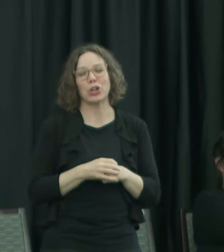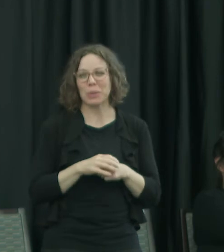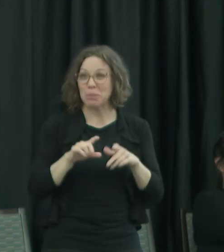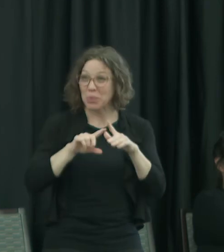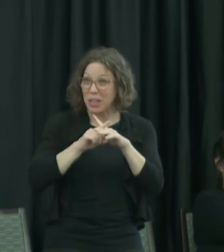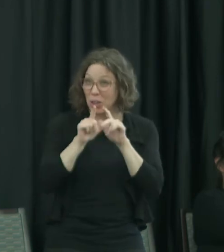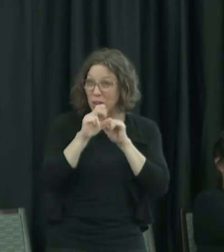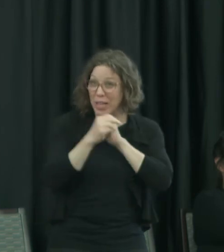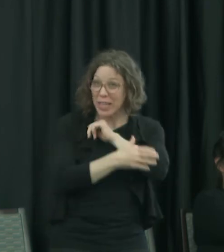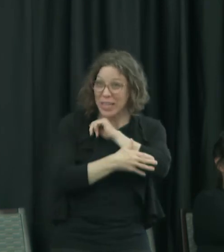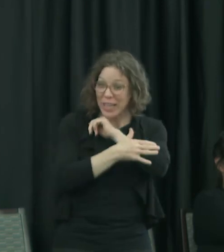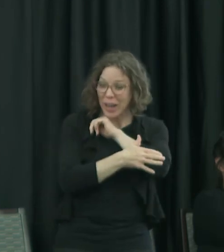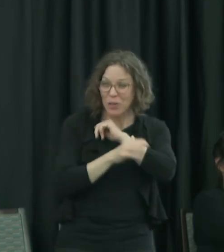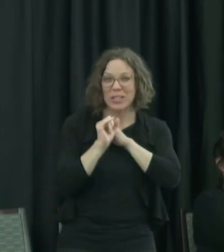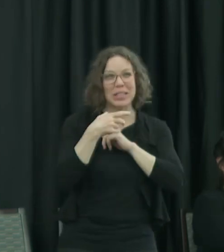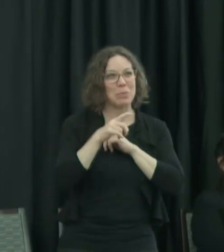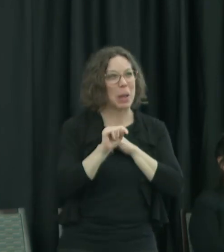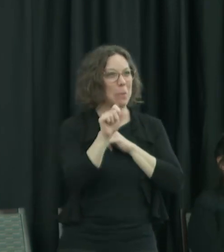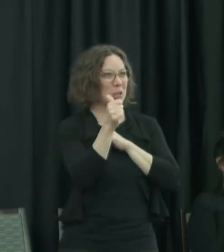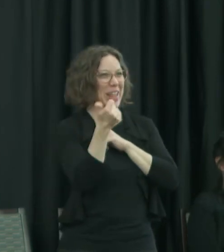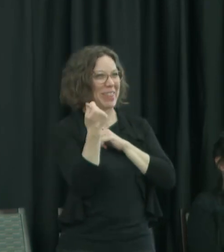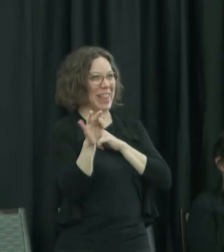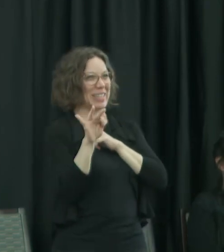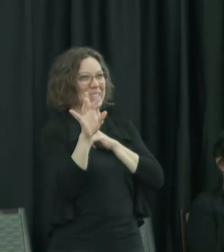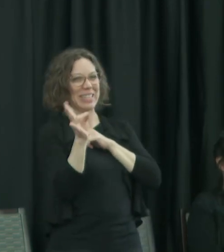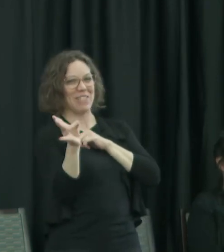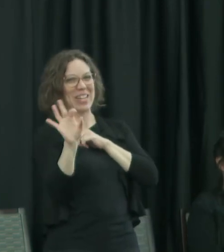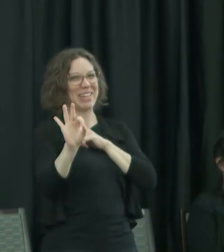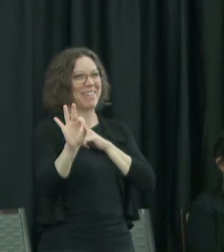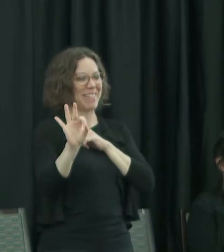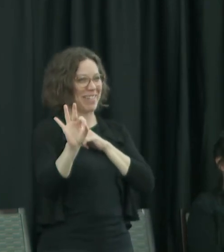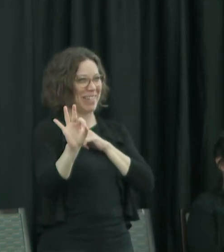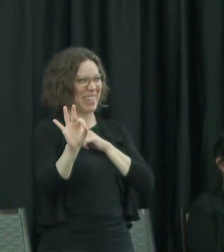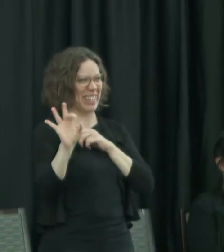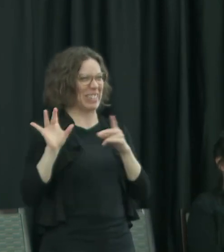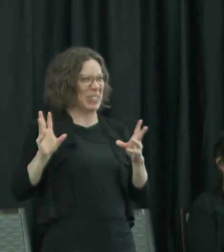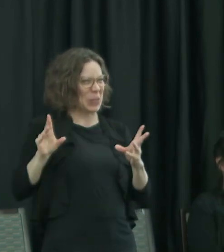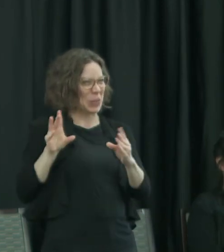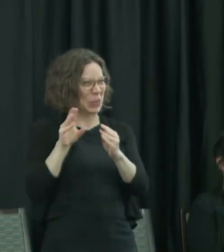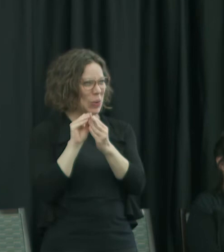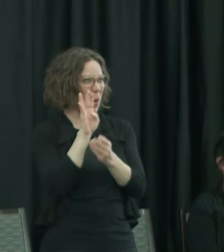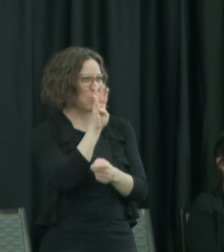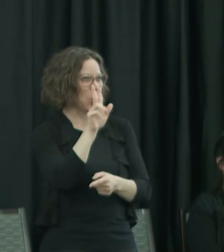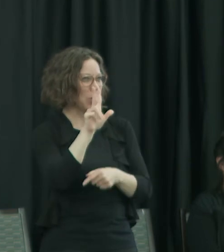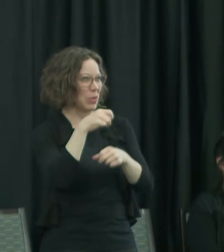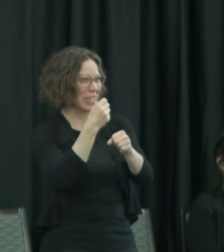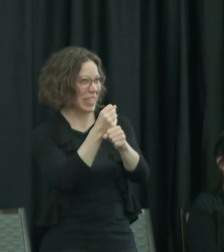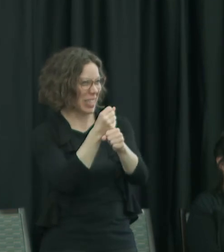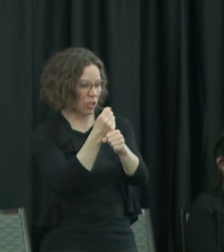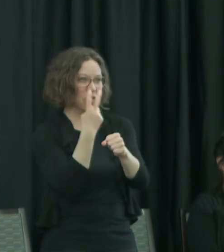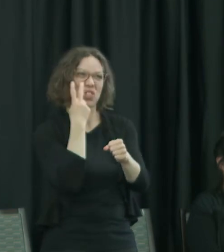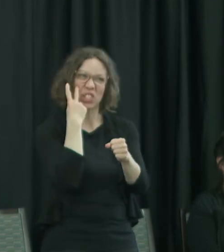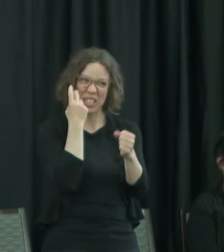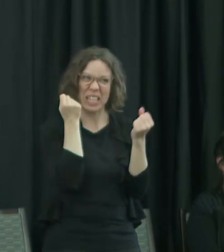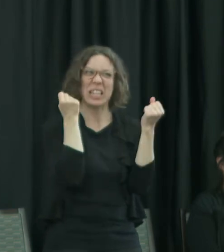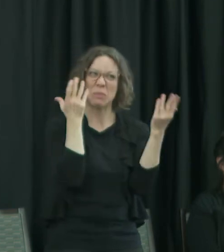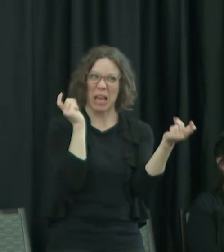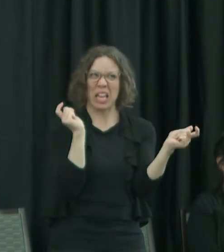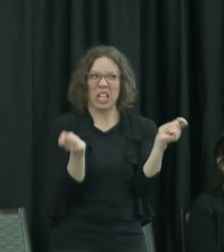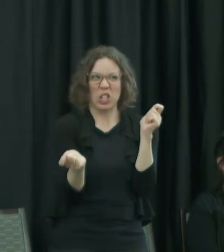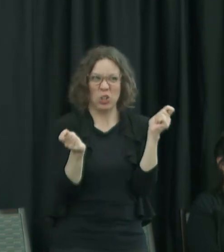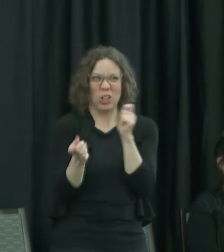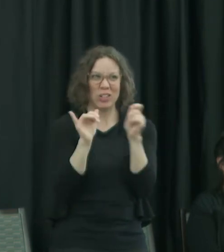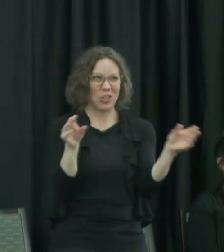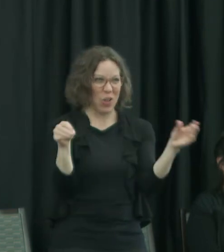County on September 10, 1979. In her 43 years of service, Sharon has seen many changes to the Treasurer's Office and